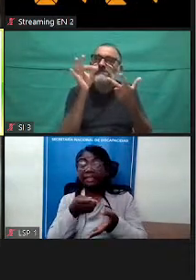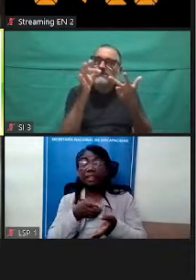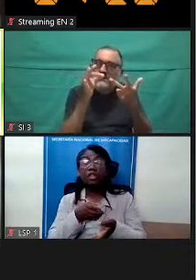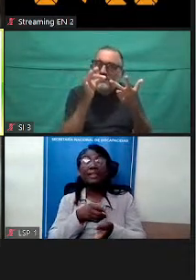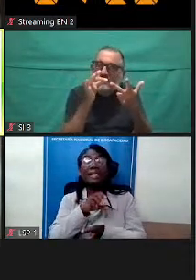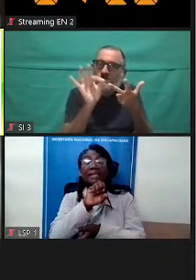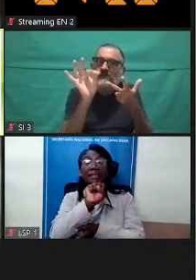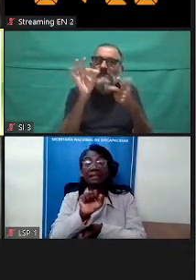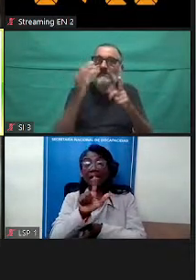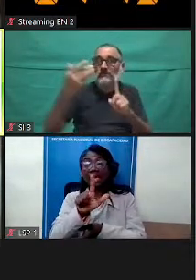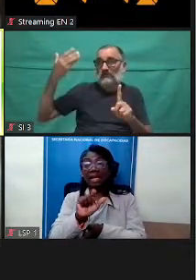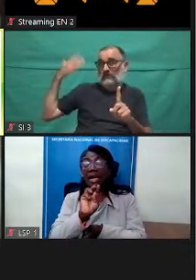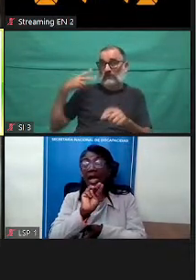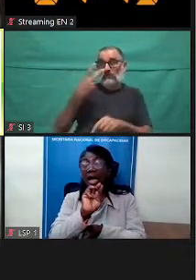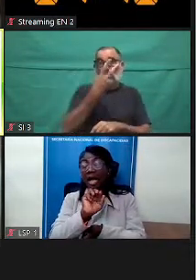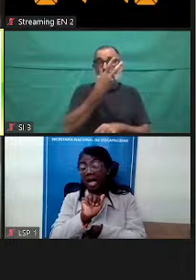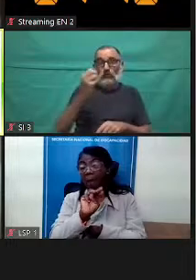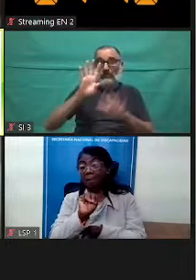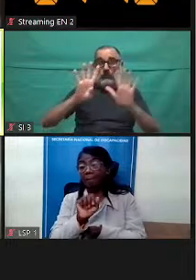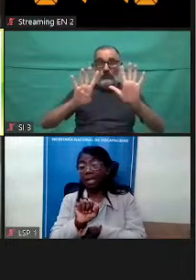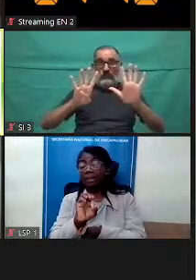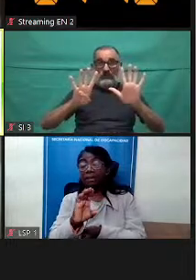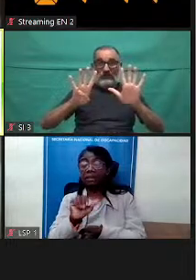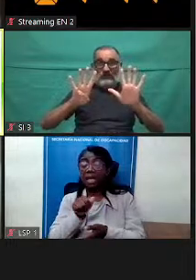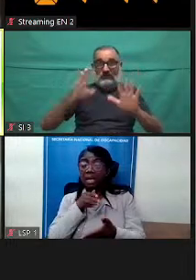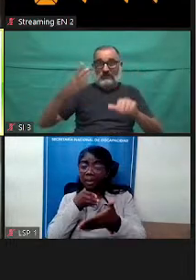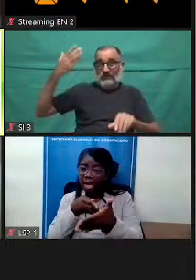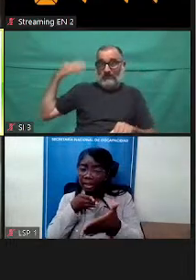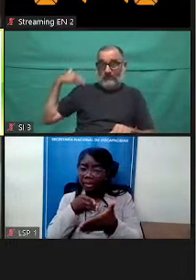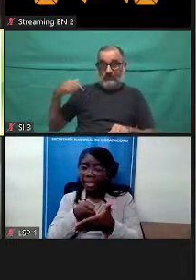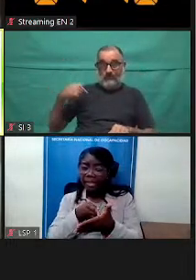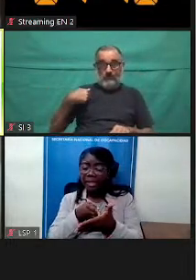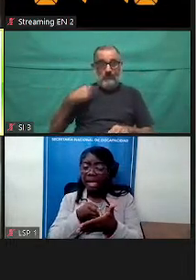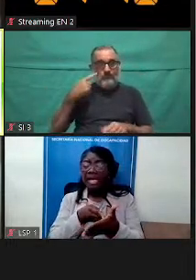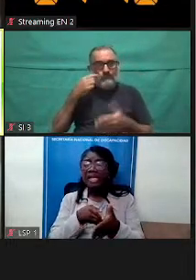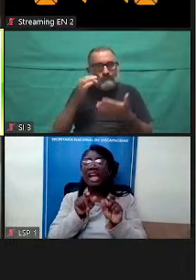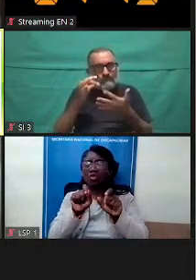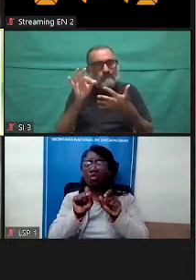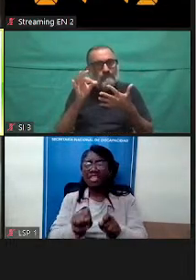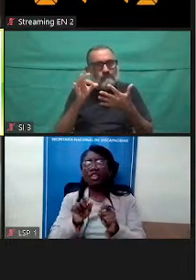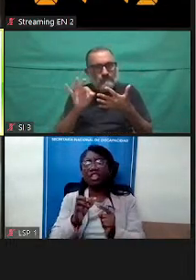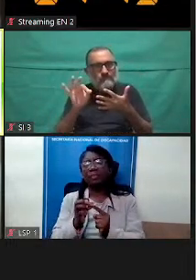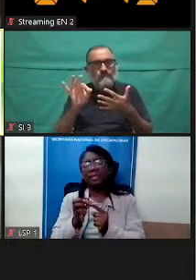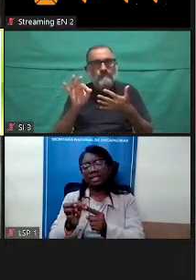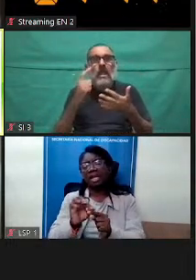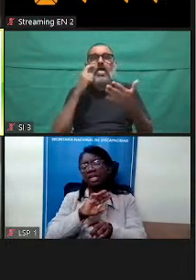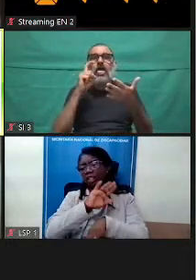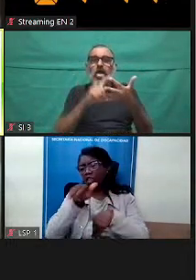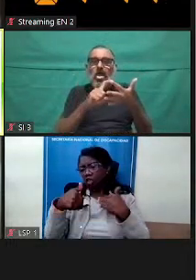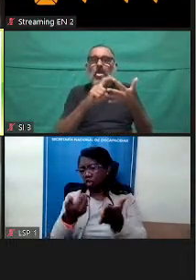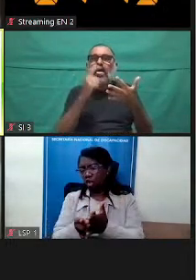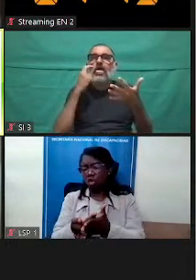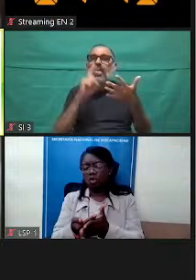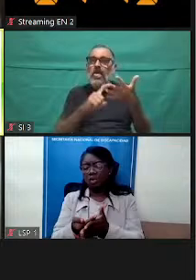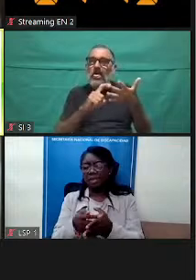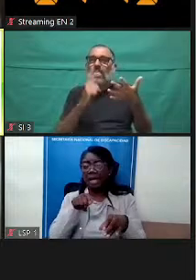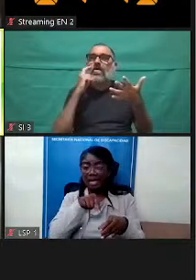after salamanca and we identified one of the barriers to build inclusiveness